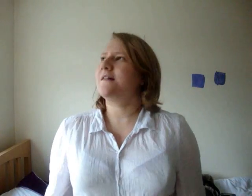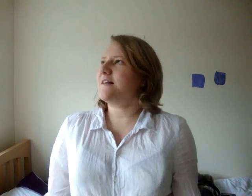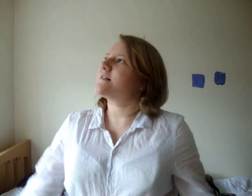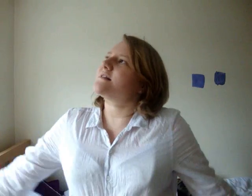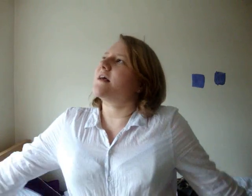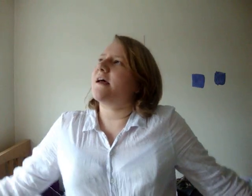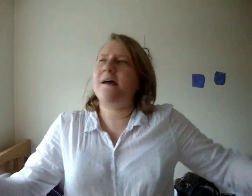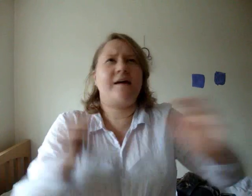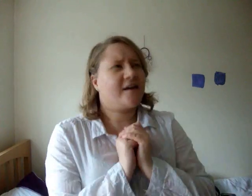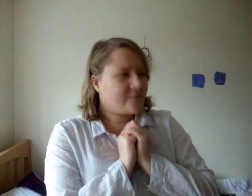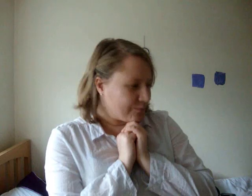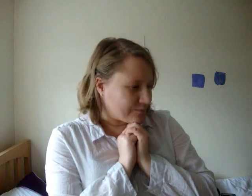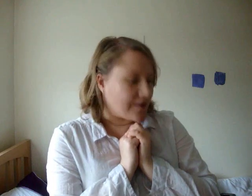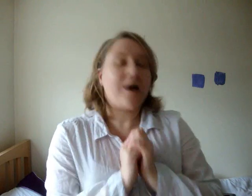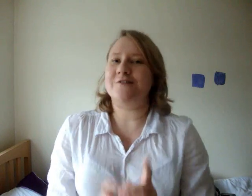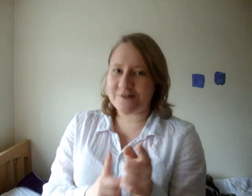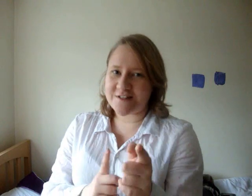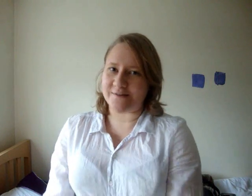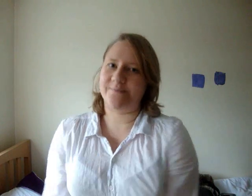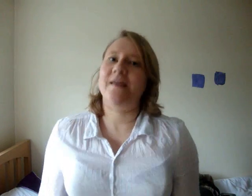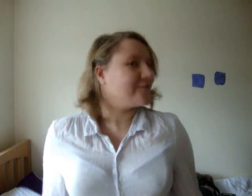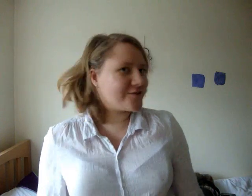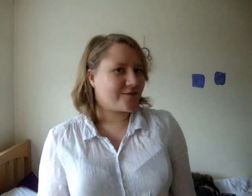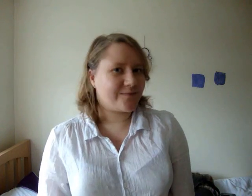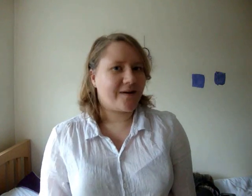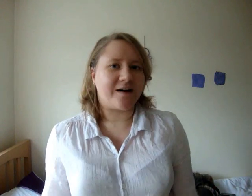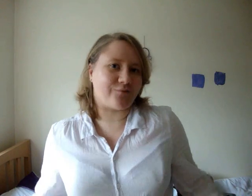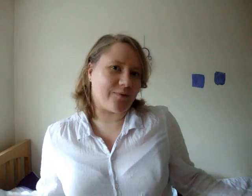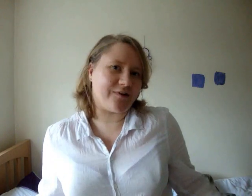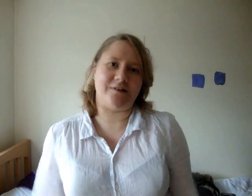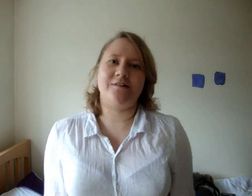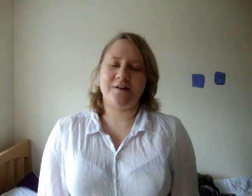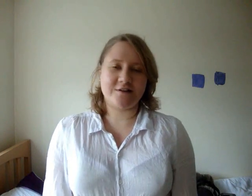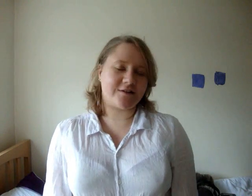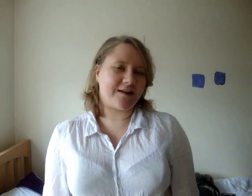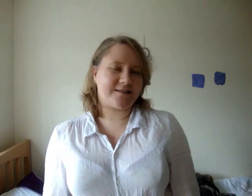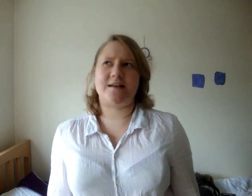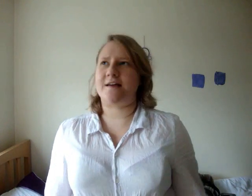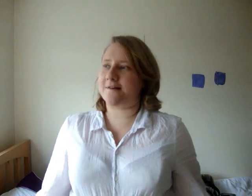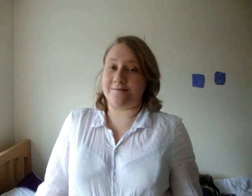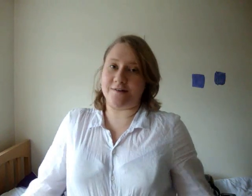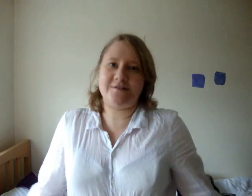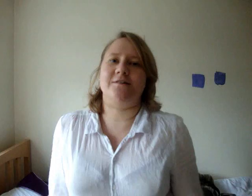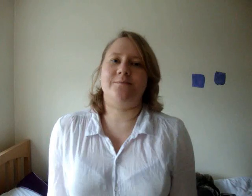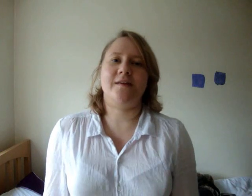Let's say Nottingham. Nottingham has Robin Hood. So let's say you live in Nottingham. You